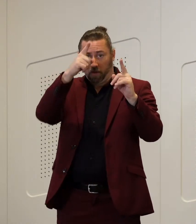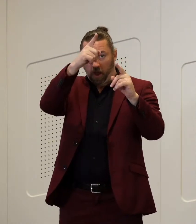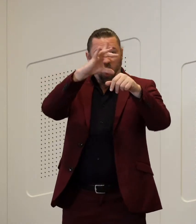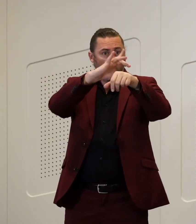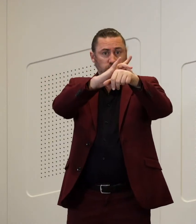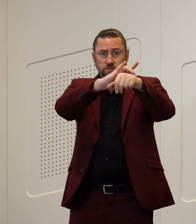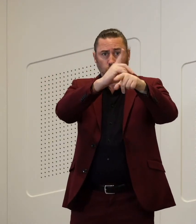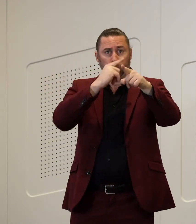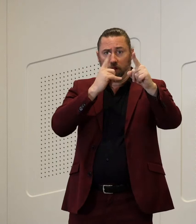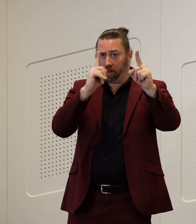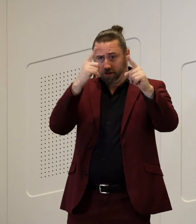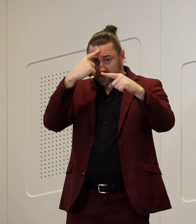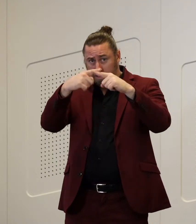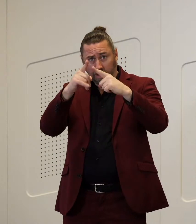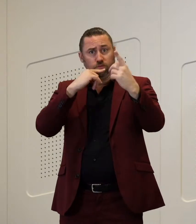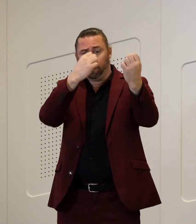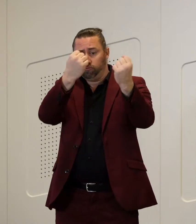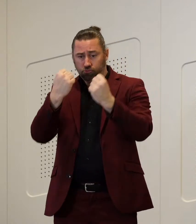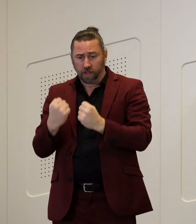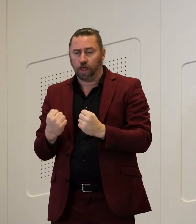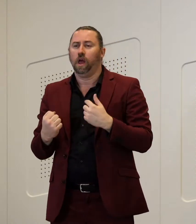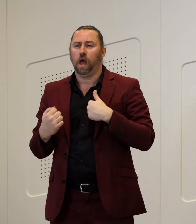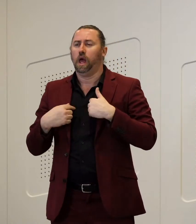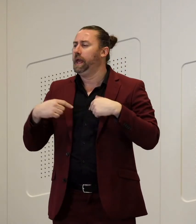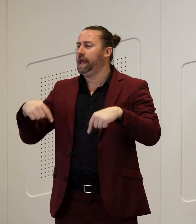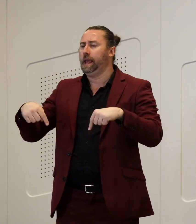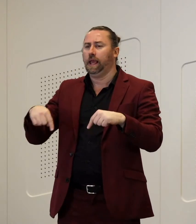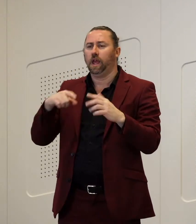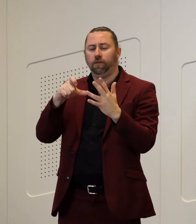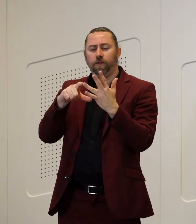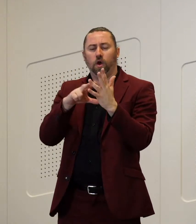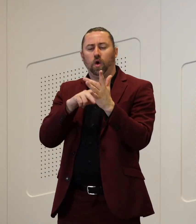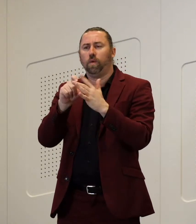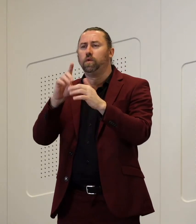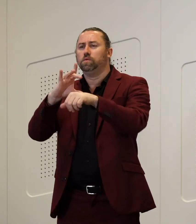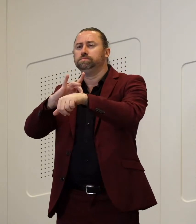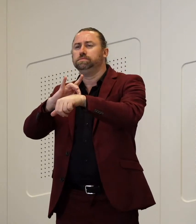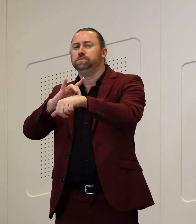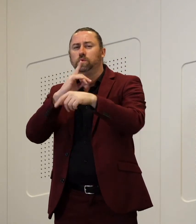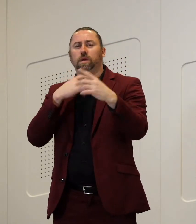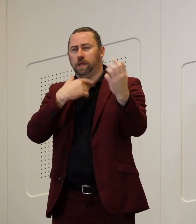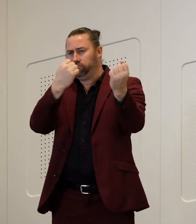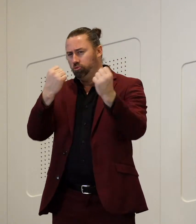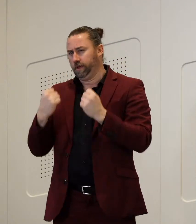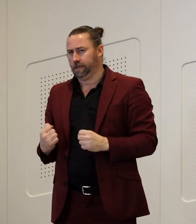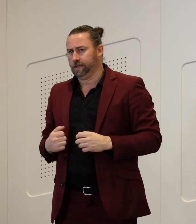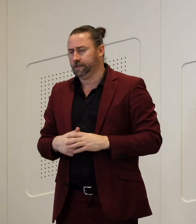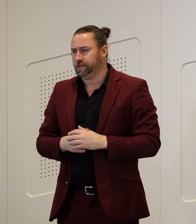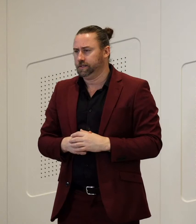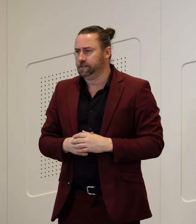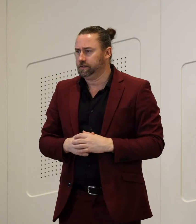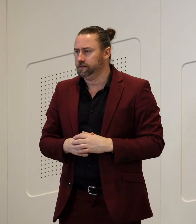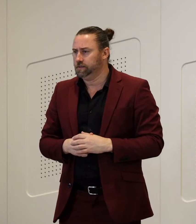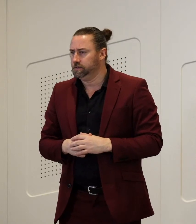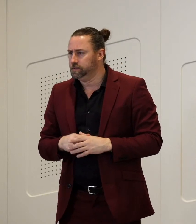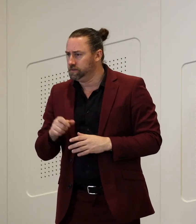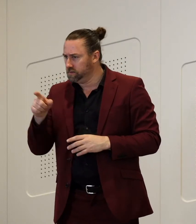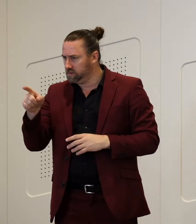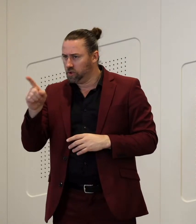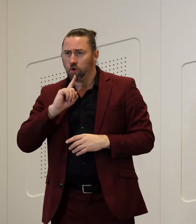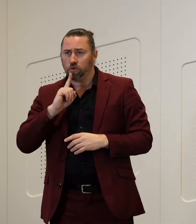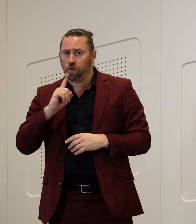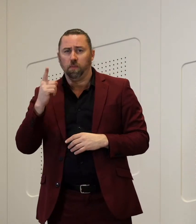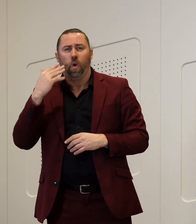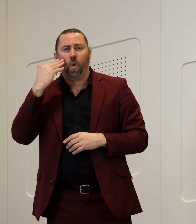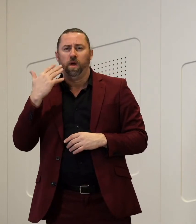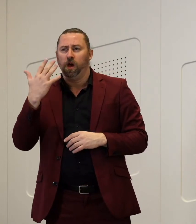for example? No, we will move them to one of our COVID hospitals. Just to clarify, as for how she contracted it, you're not sure, but it could have been